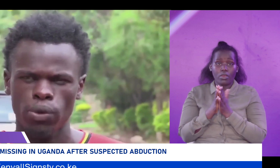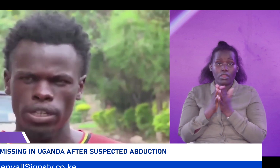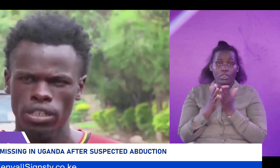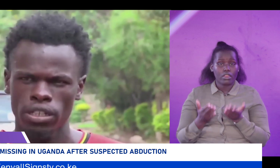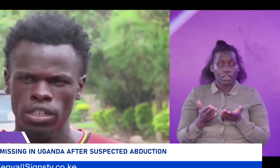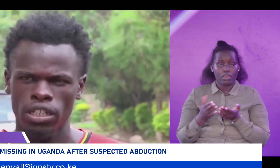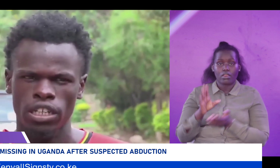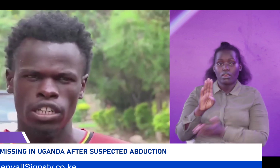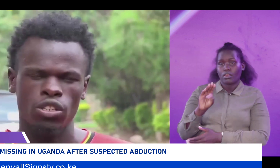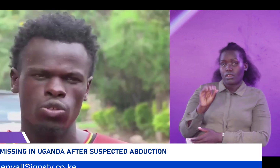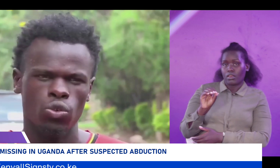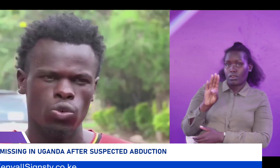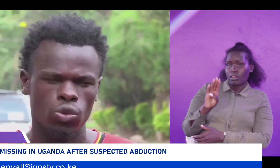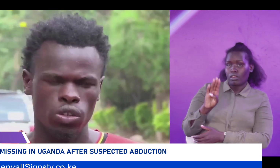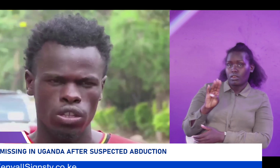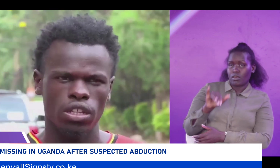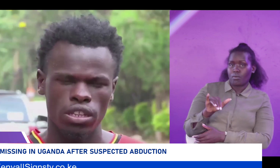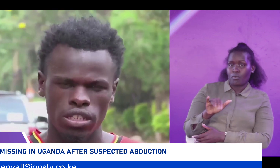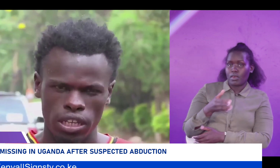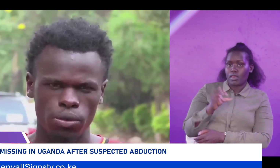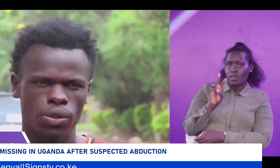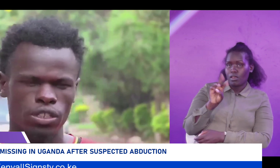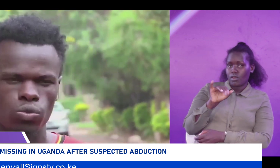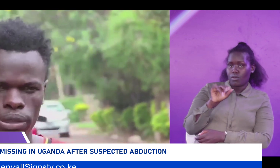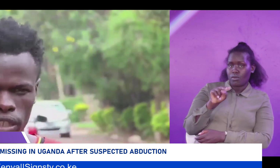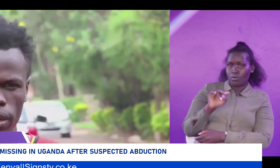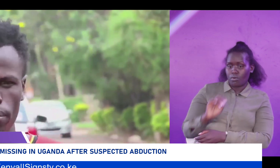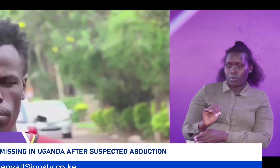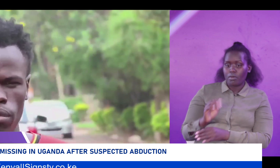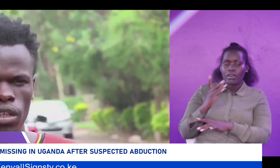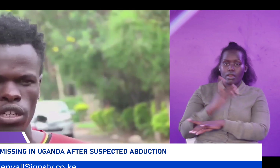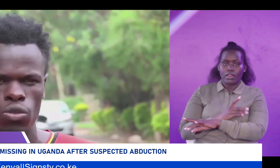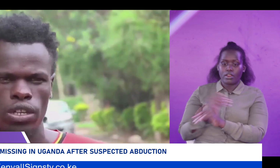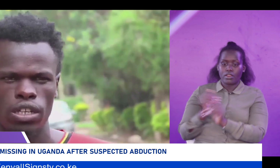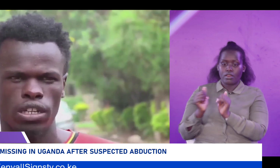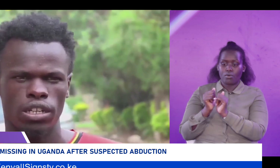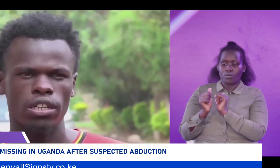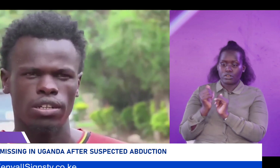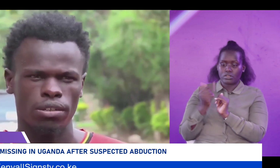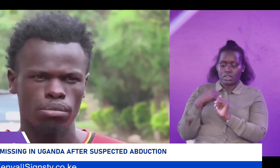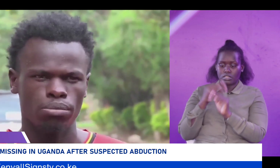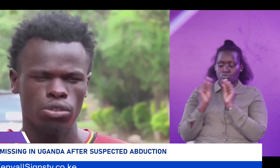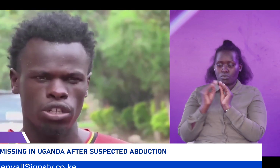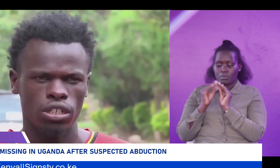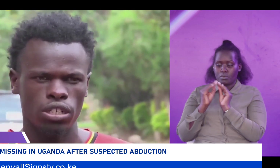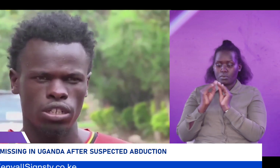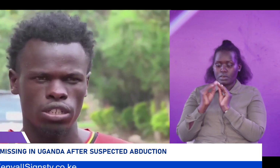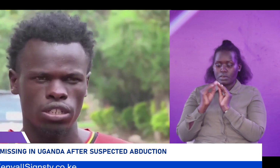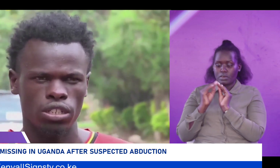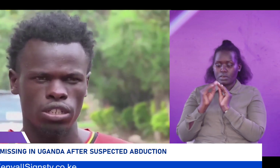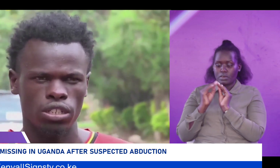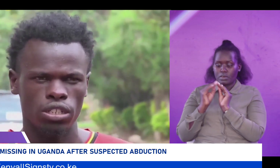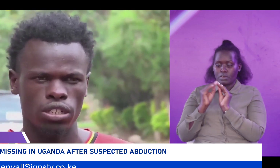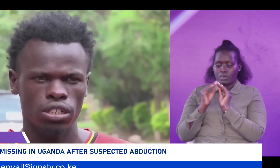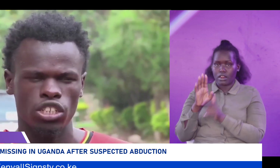Wine. So the day we were to meet him is when Bob Njagi and